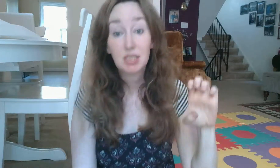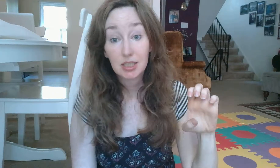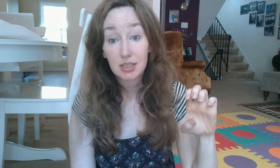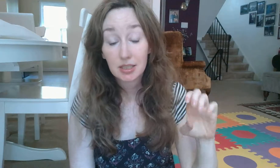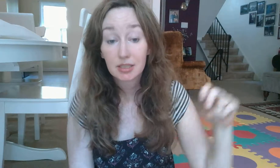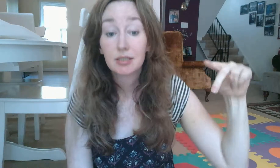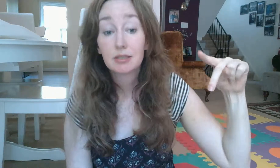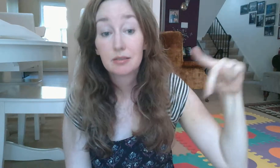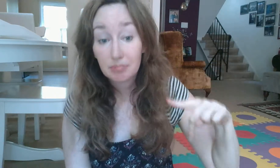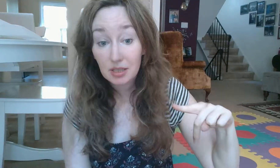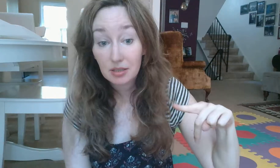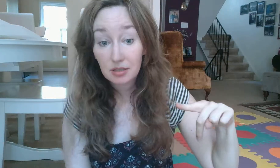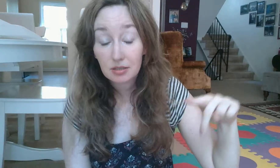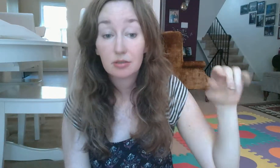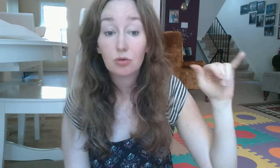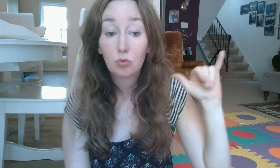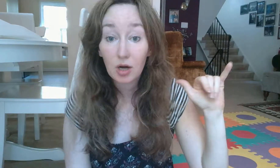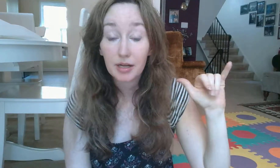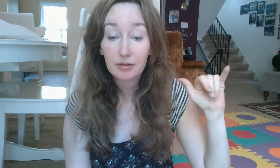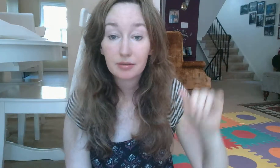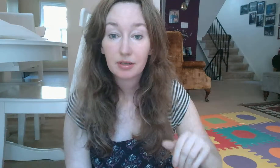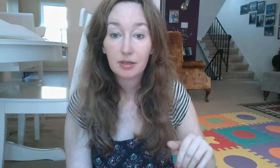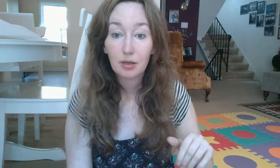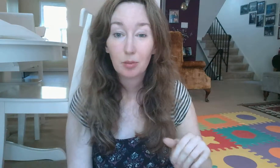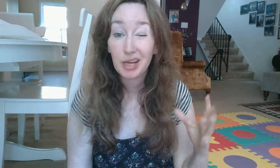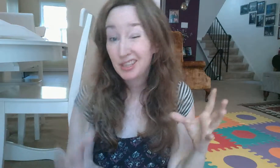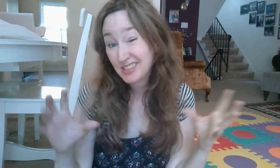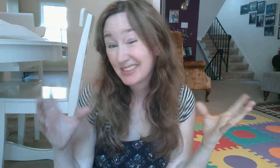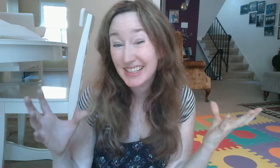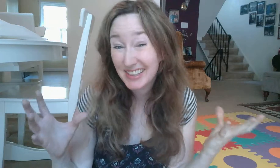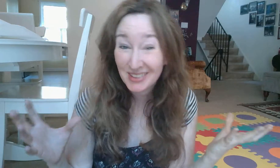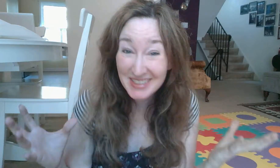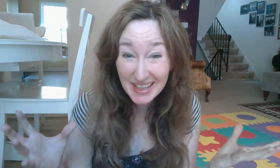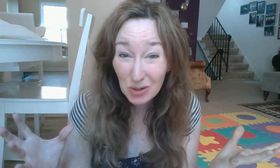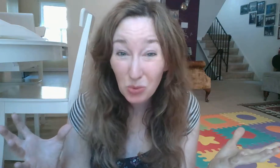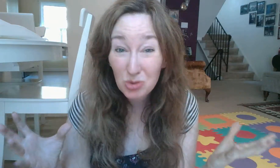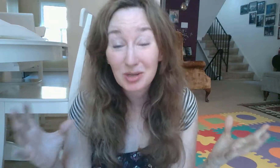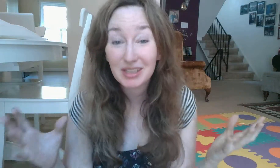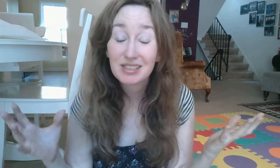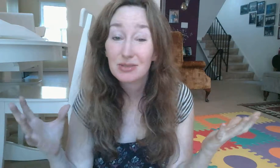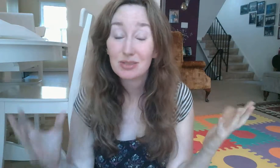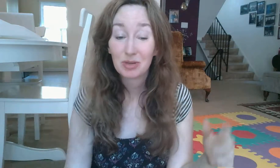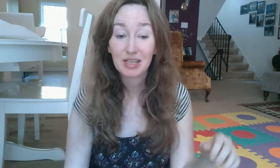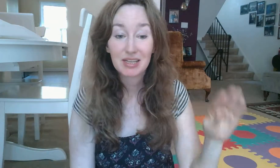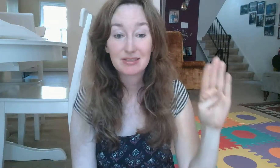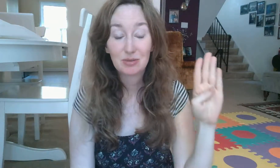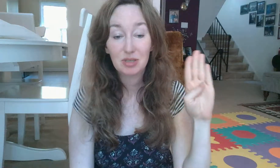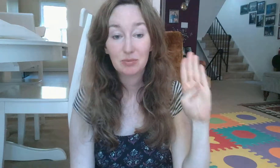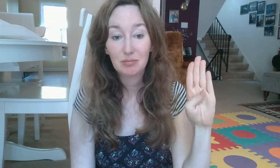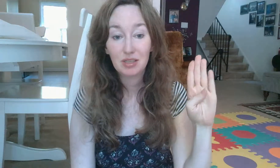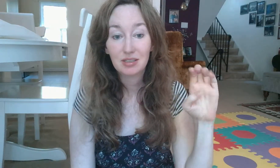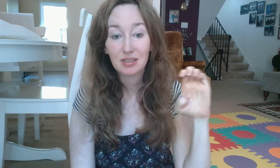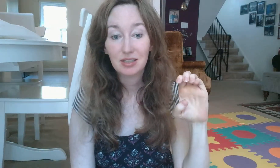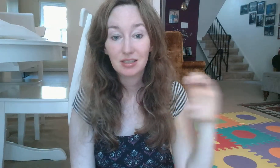E, P, Y, but I think the slide thing looks kind of cool, so I like to use it when I can. So B, B, B, E,